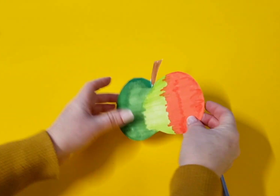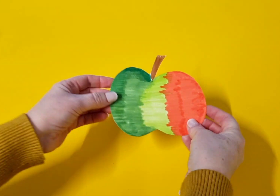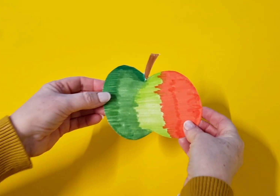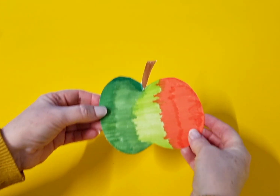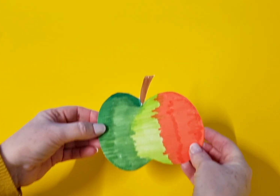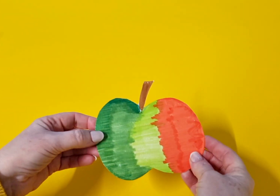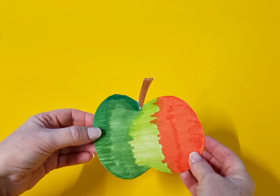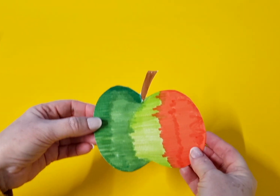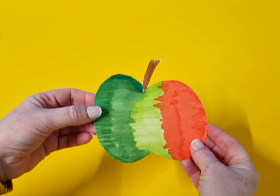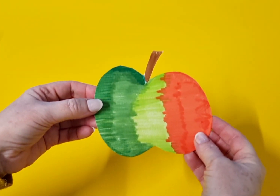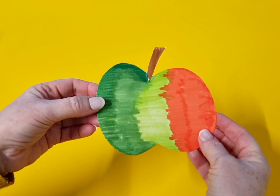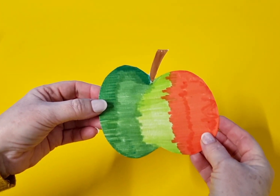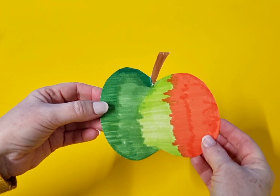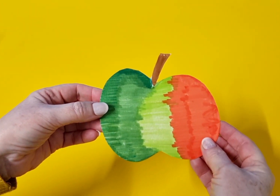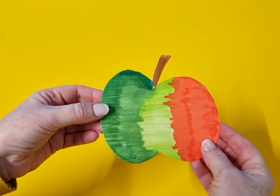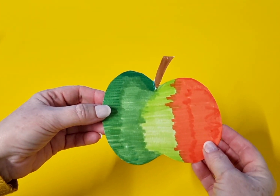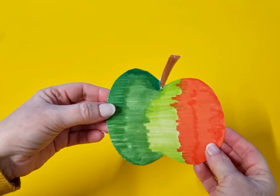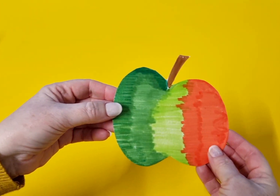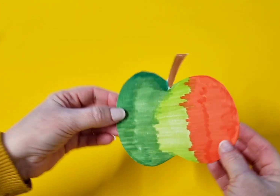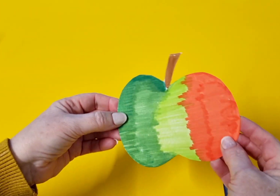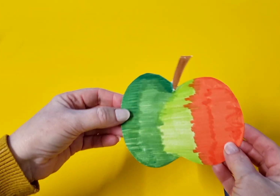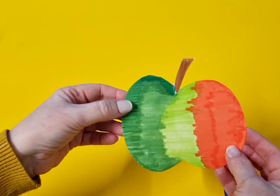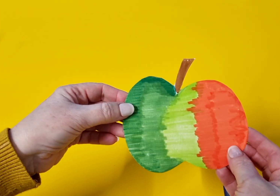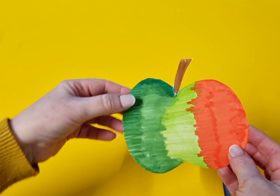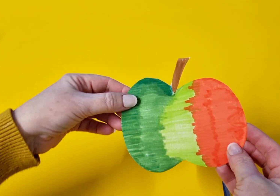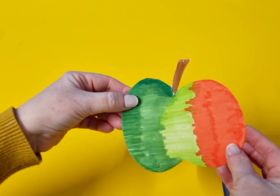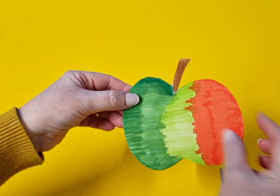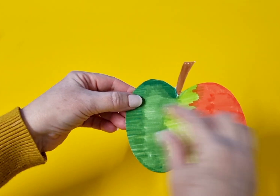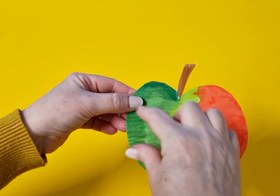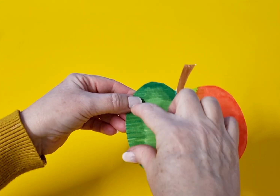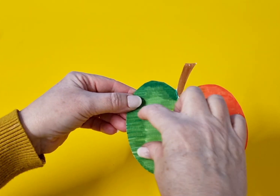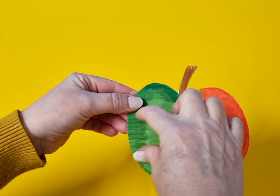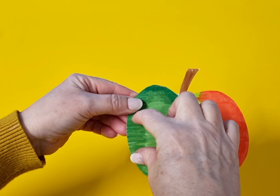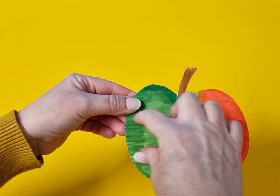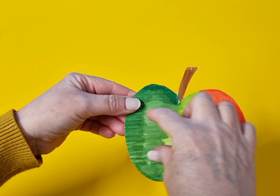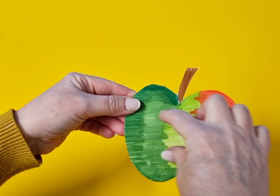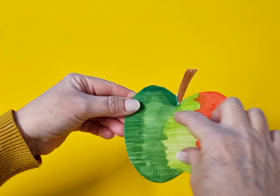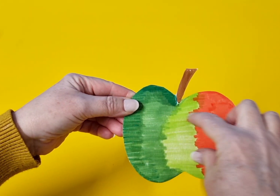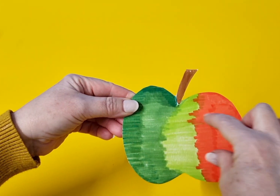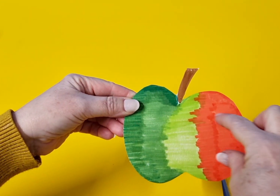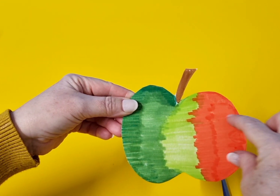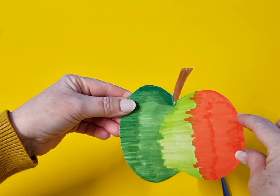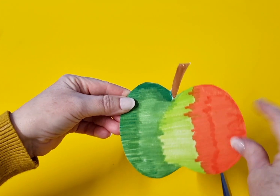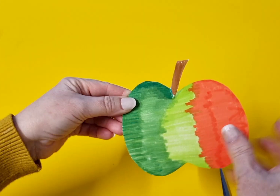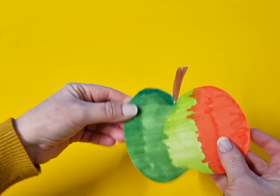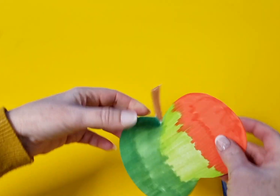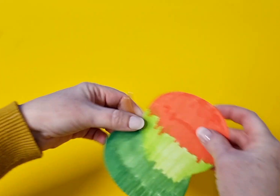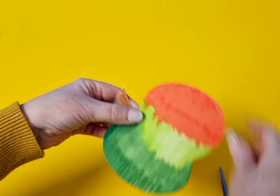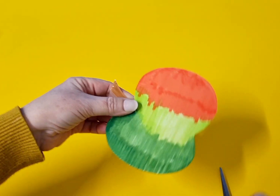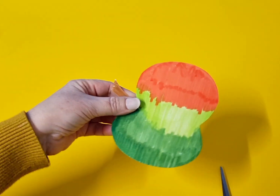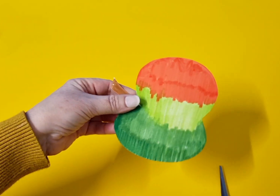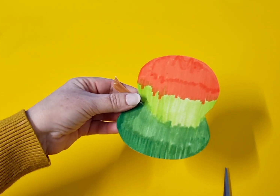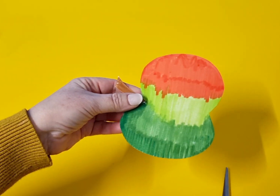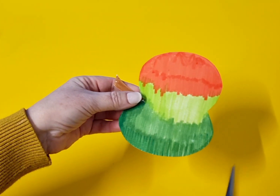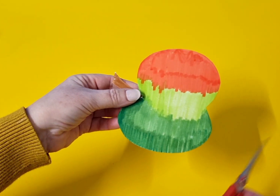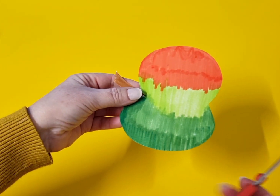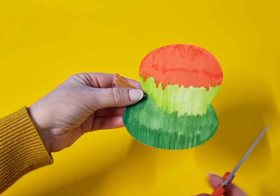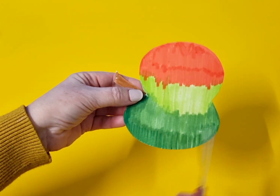That's all done. I've used 2 different greens and a red, and now I'm going to cut the middle to make it look like someone's been nibbling on